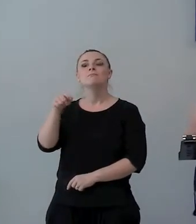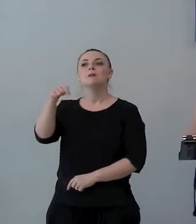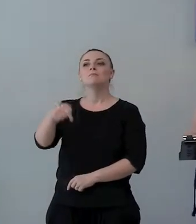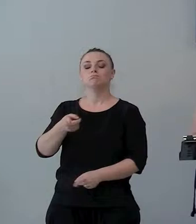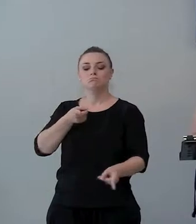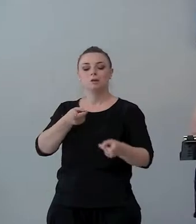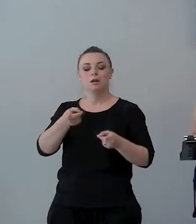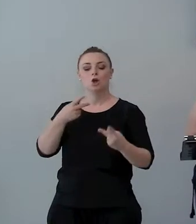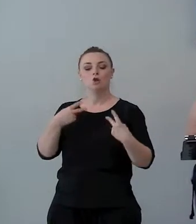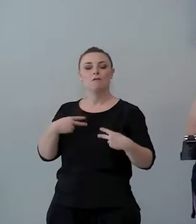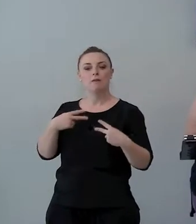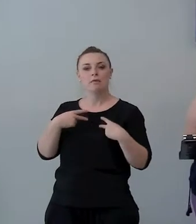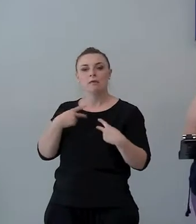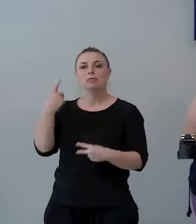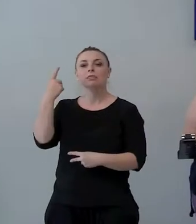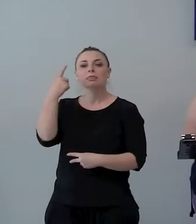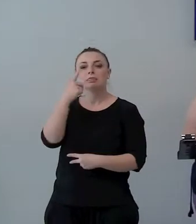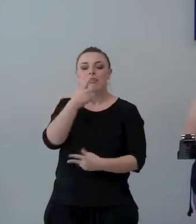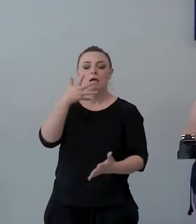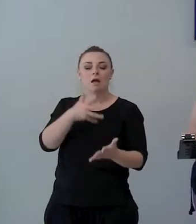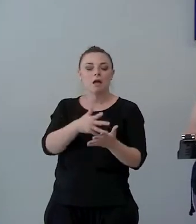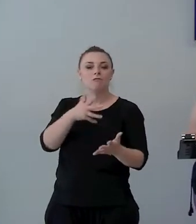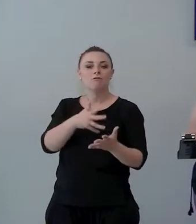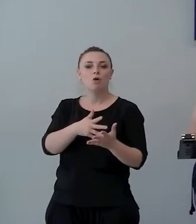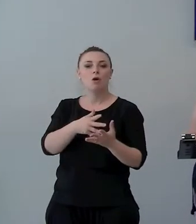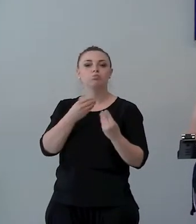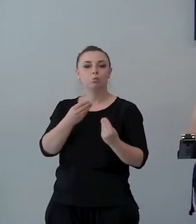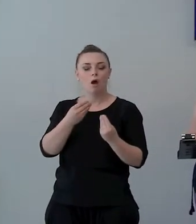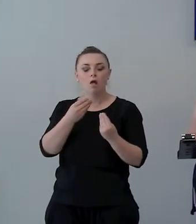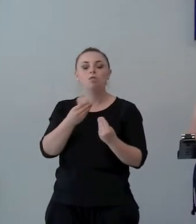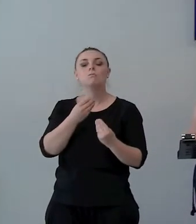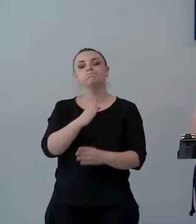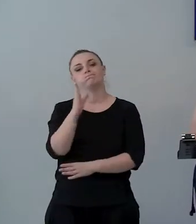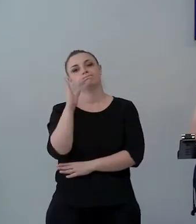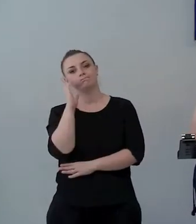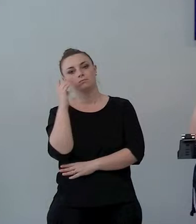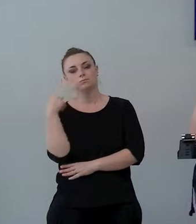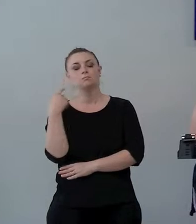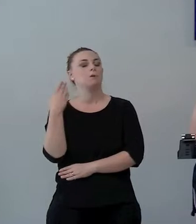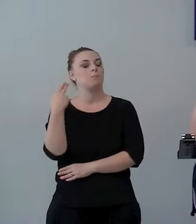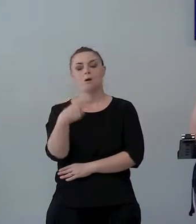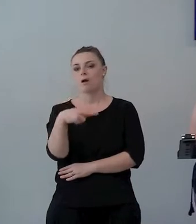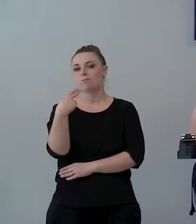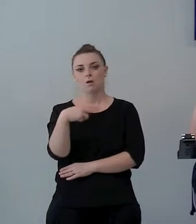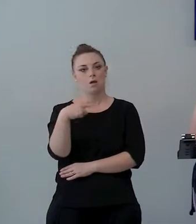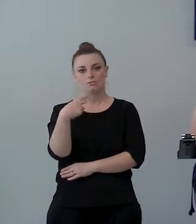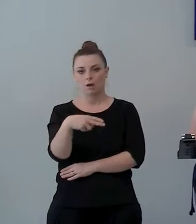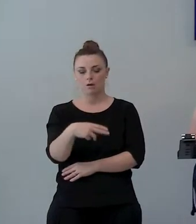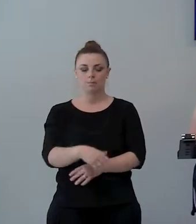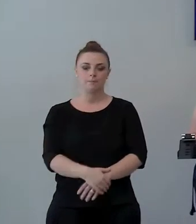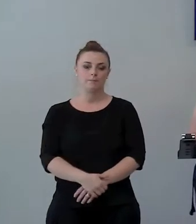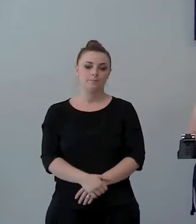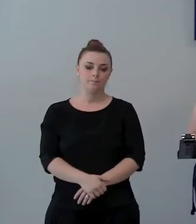momento è dormire. And one of the things that she finds the hardest to do at this time is